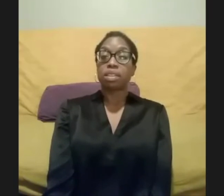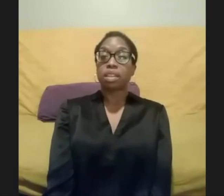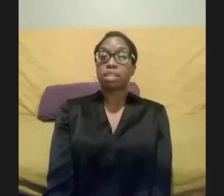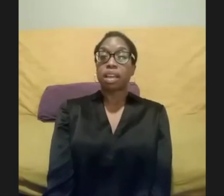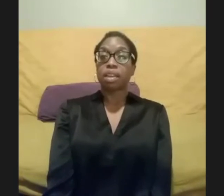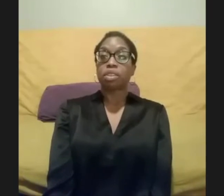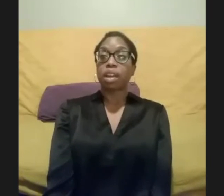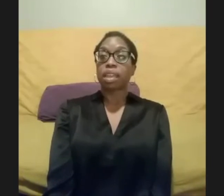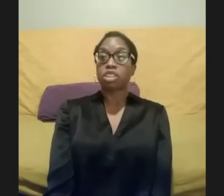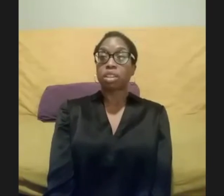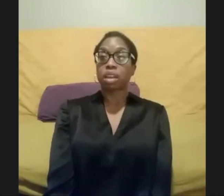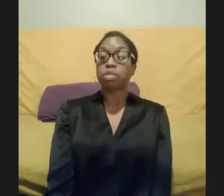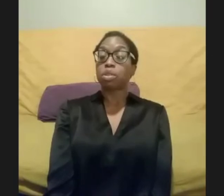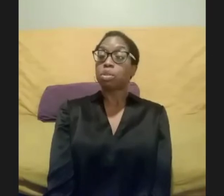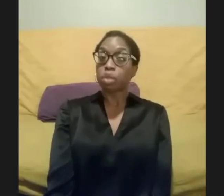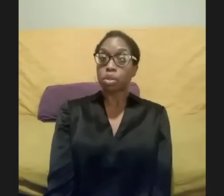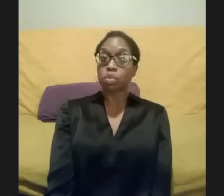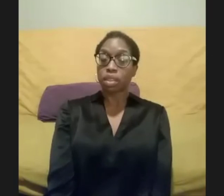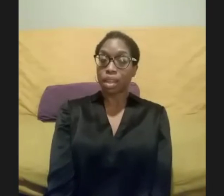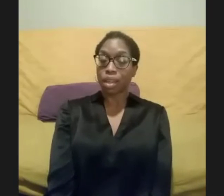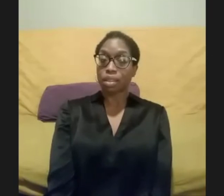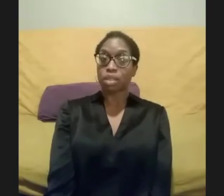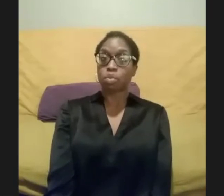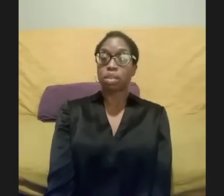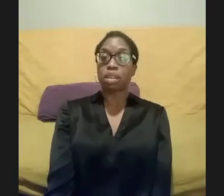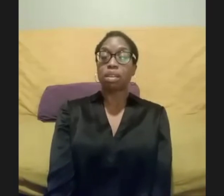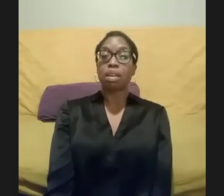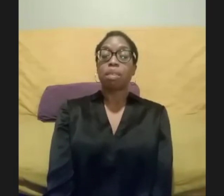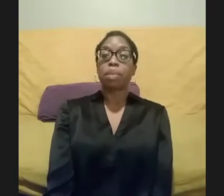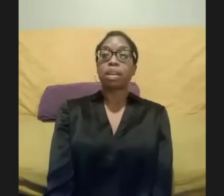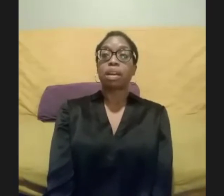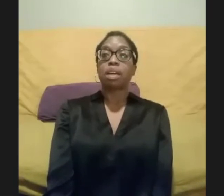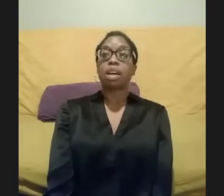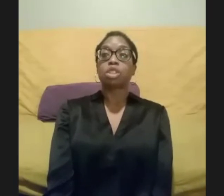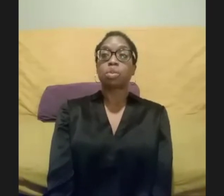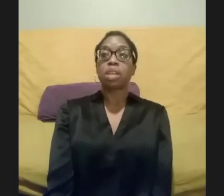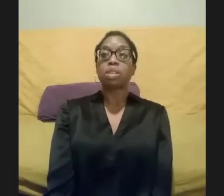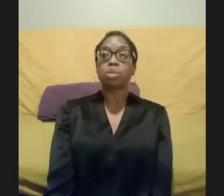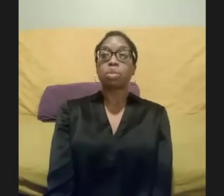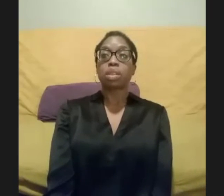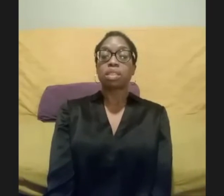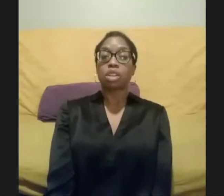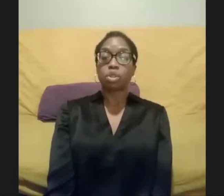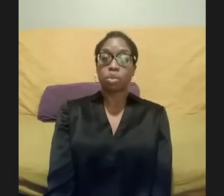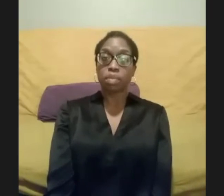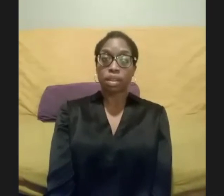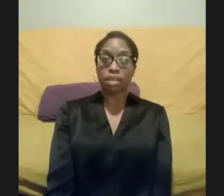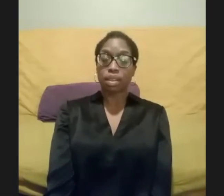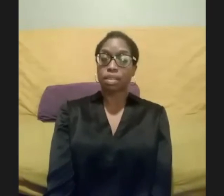is that they're not catching a lot of tumors with that, that's one thing. But a screening tool is not treatment. It's